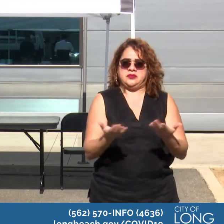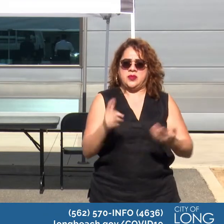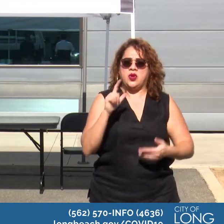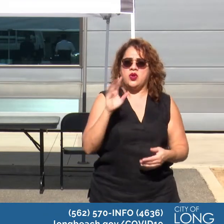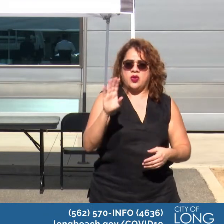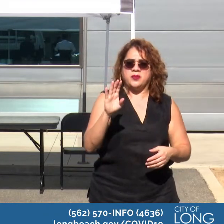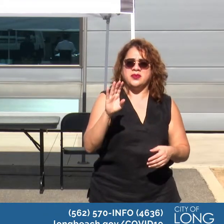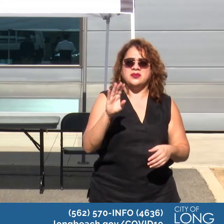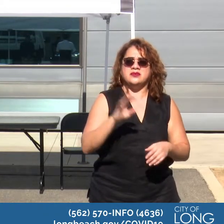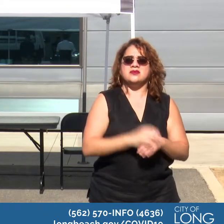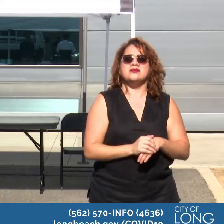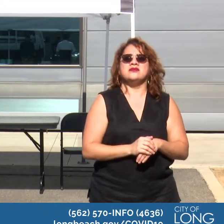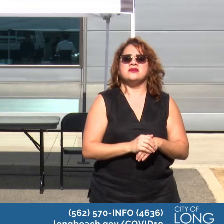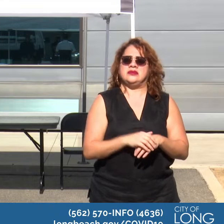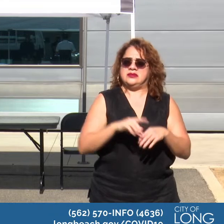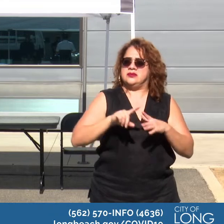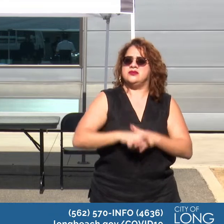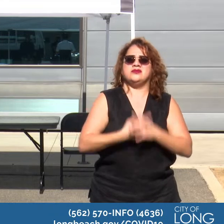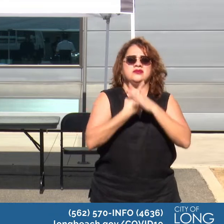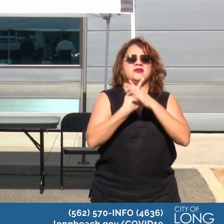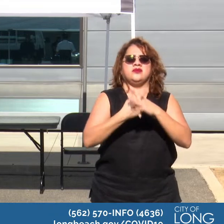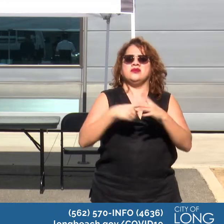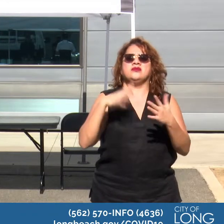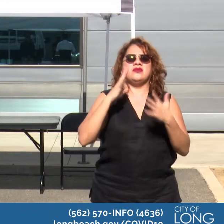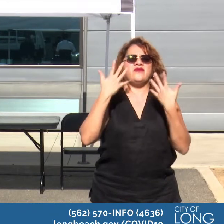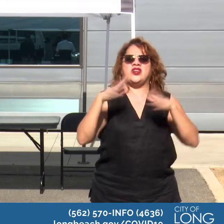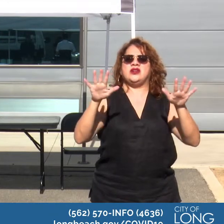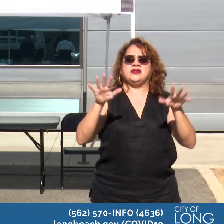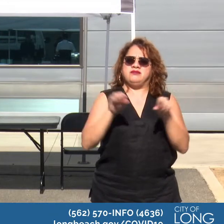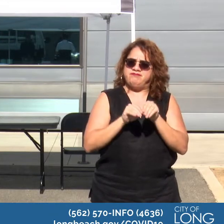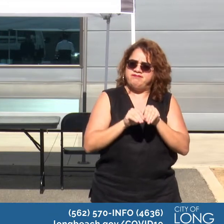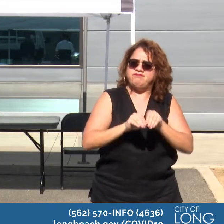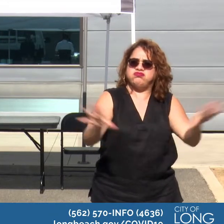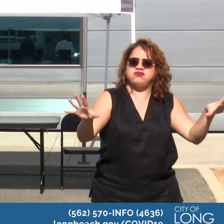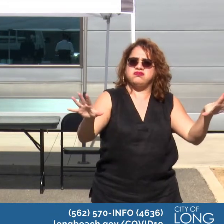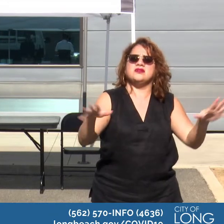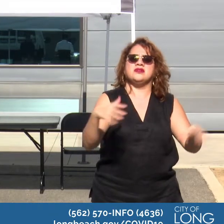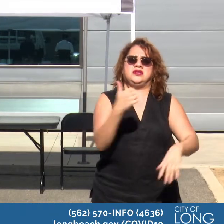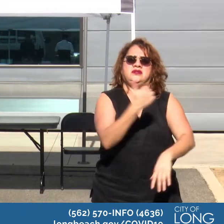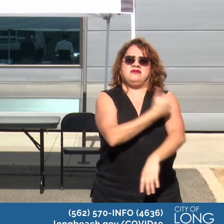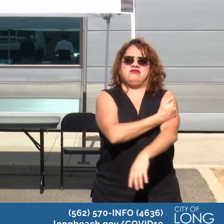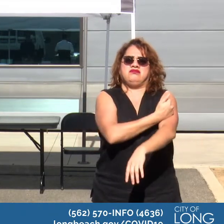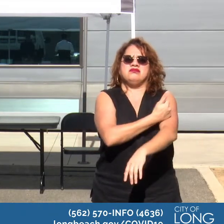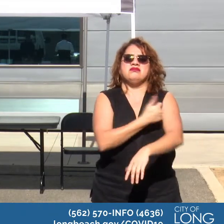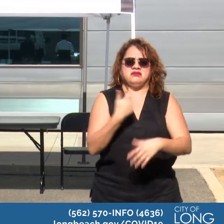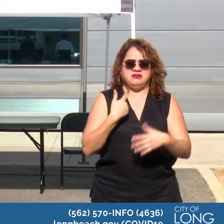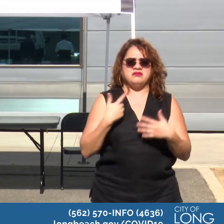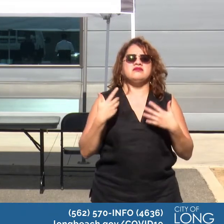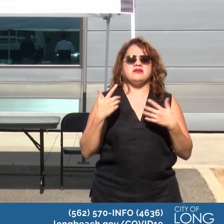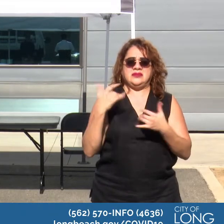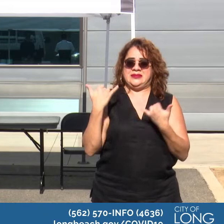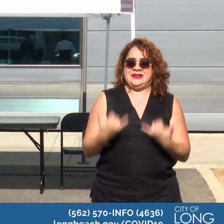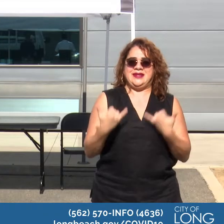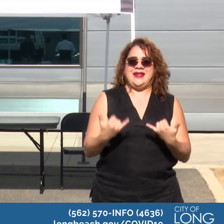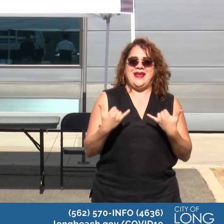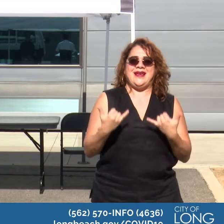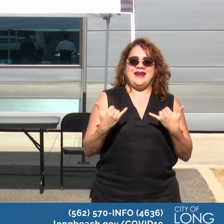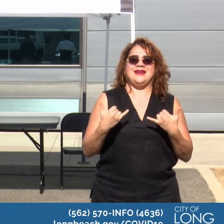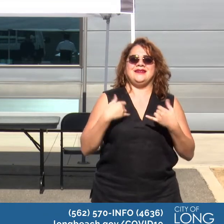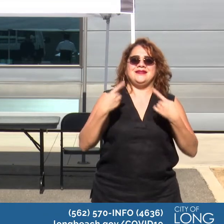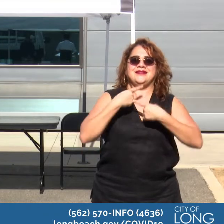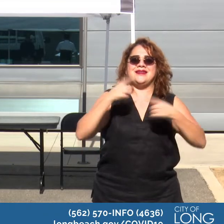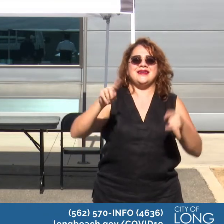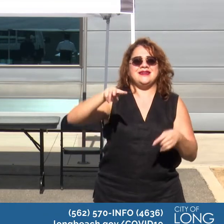We have begun a massive vaccination rollout that has really taken us to today, where we're beginning